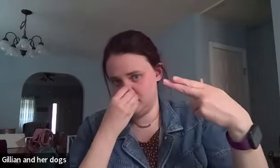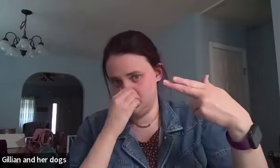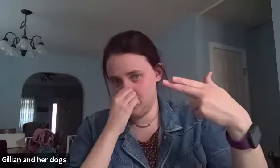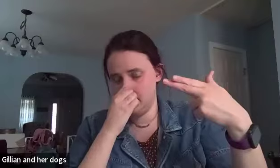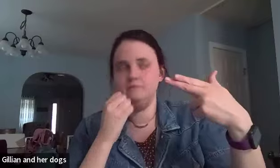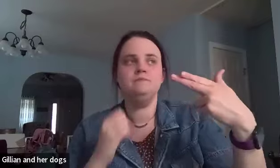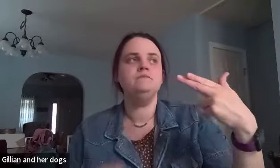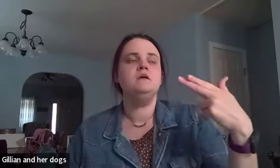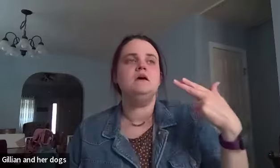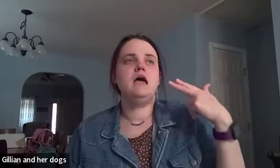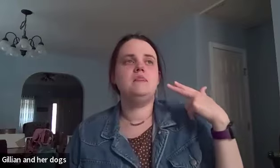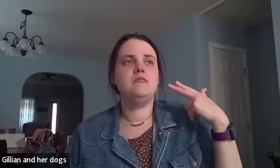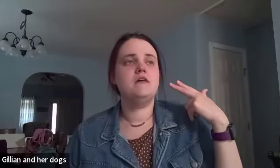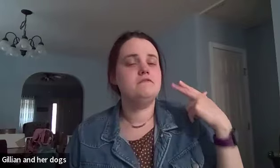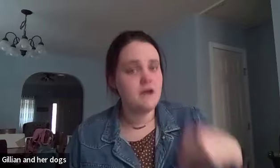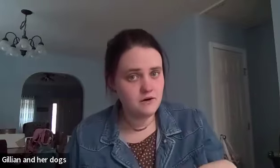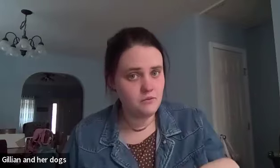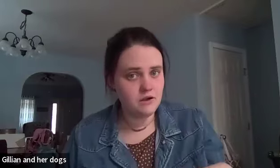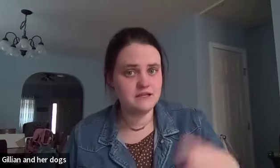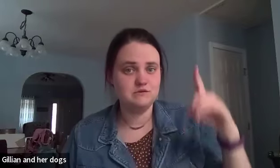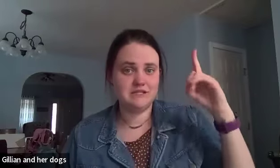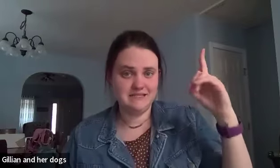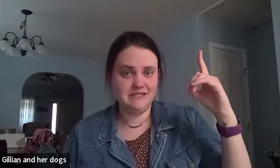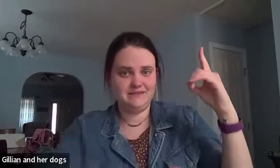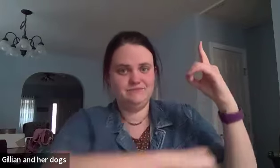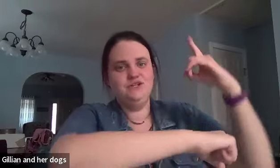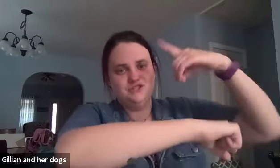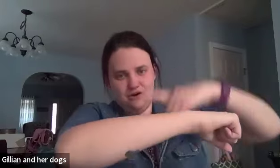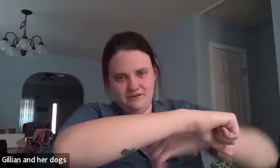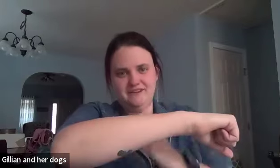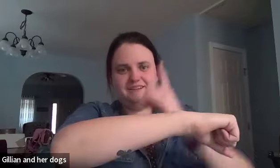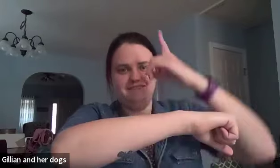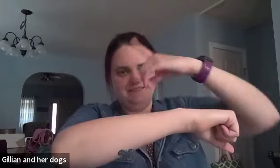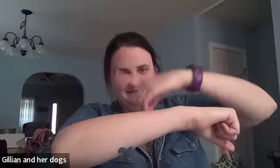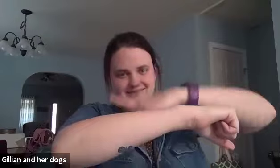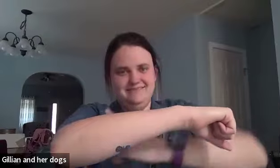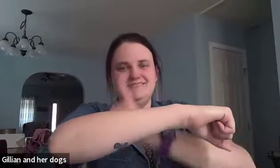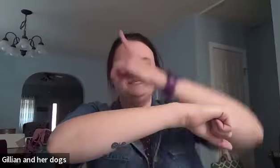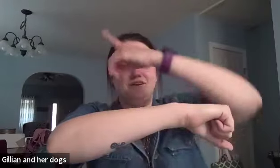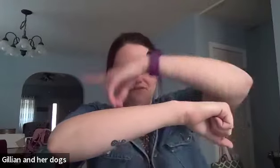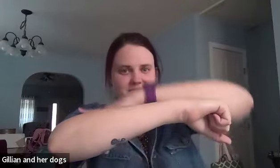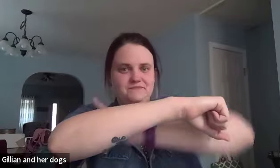two together. And then the final one is with a D, dolphin, dolphin.